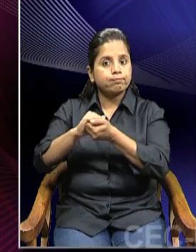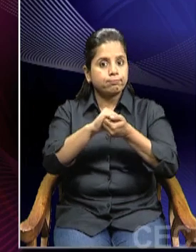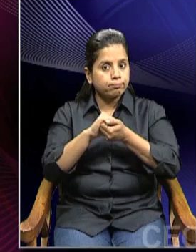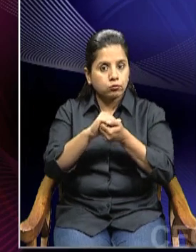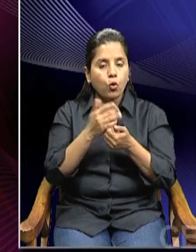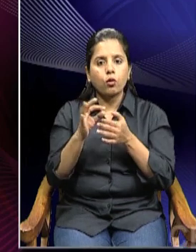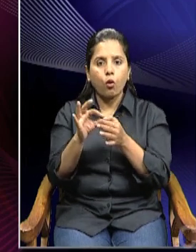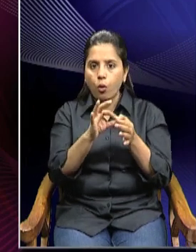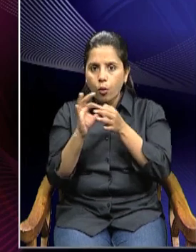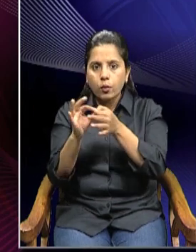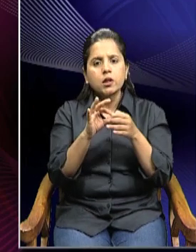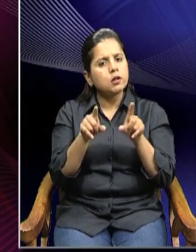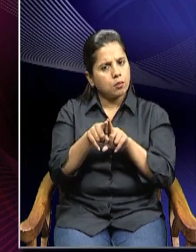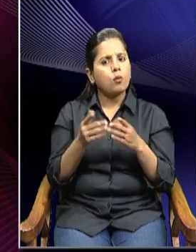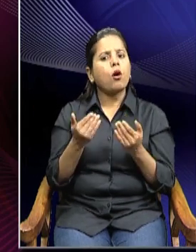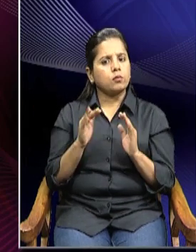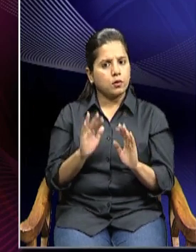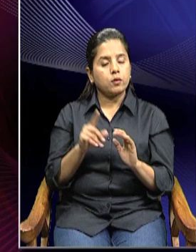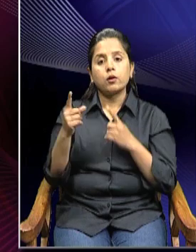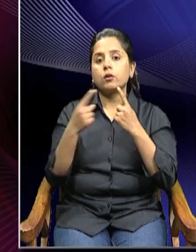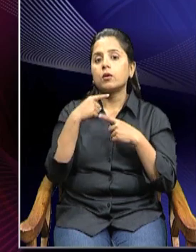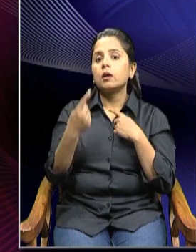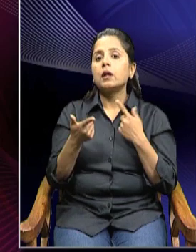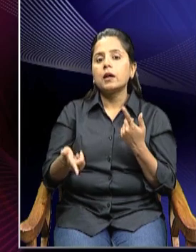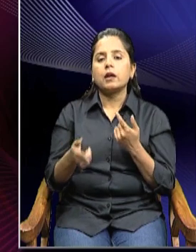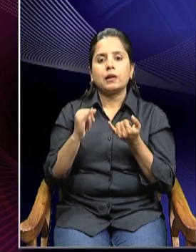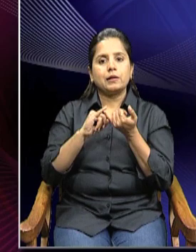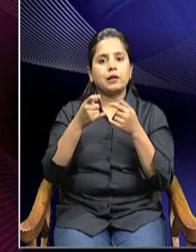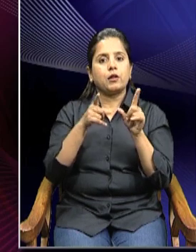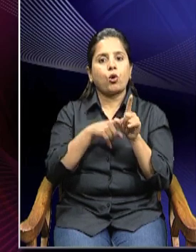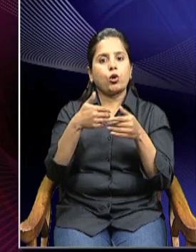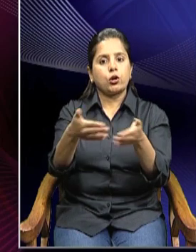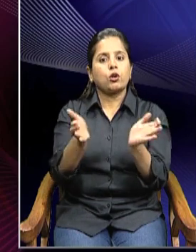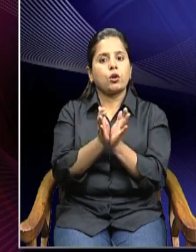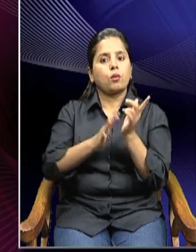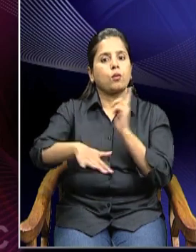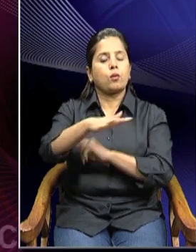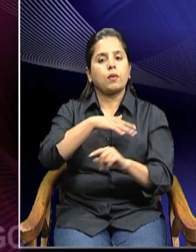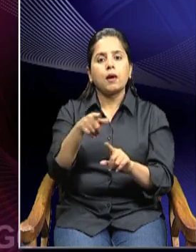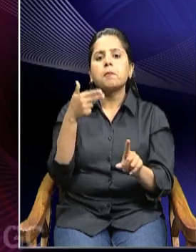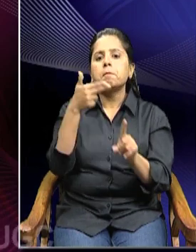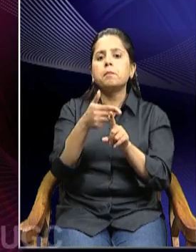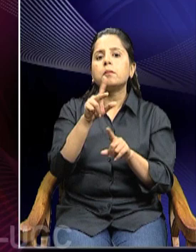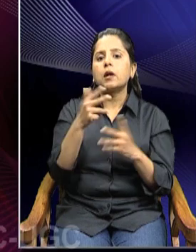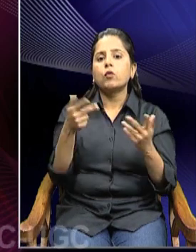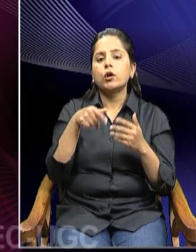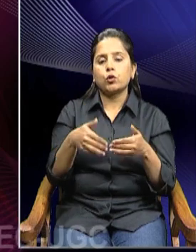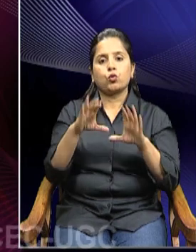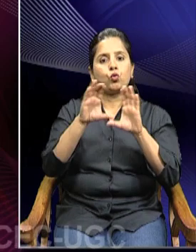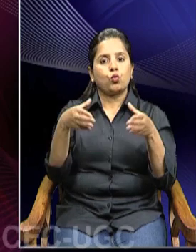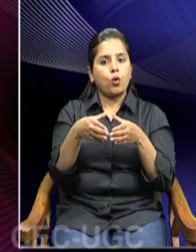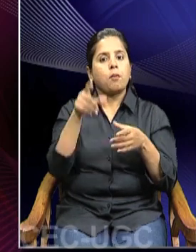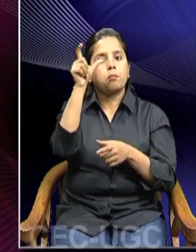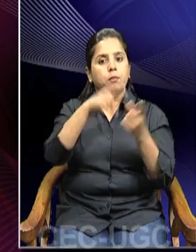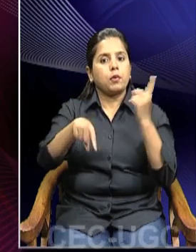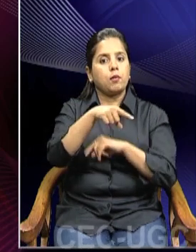and cooperation also. He talks about security community, which means a group of people